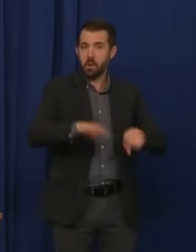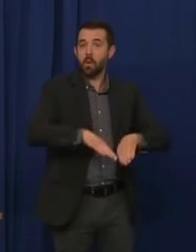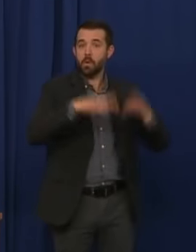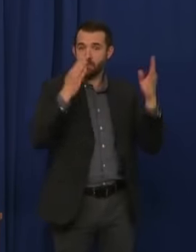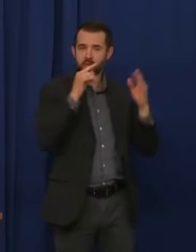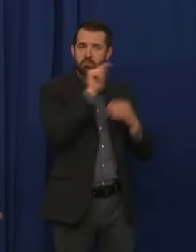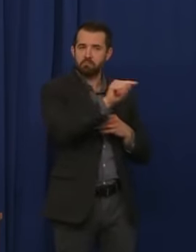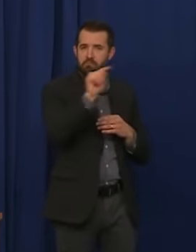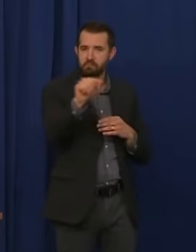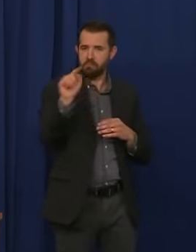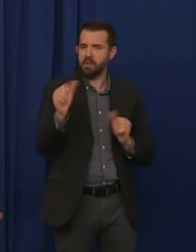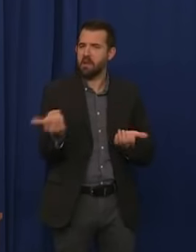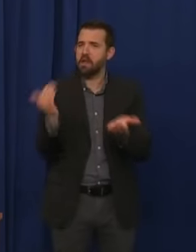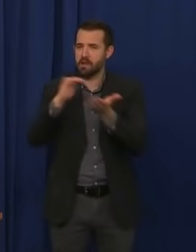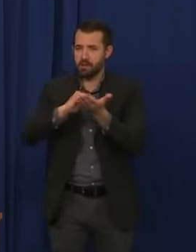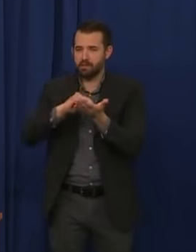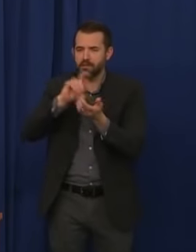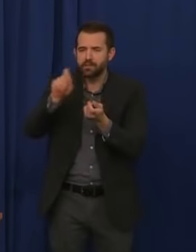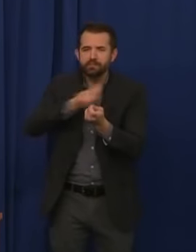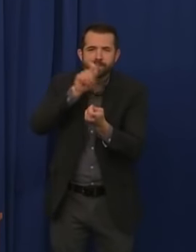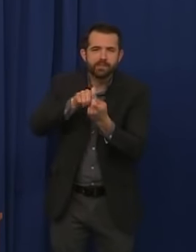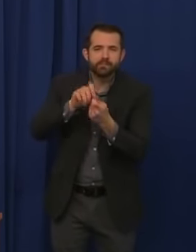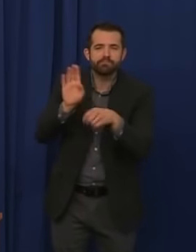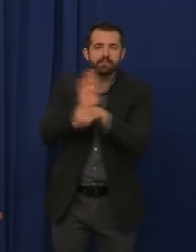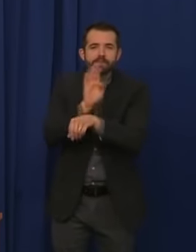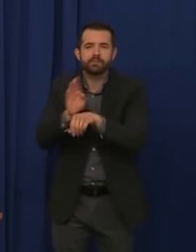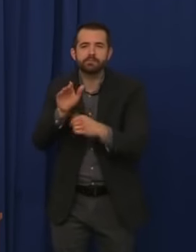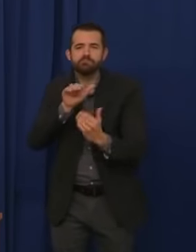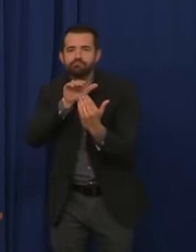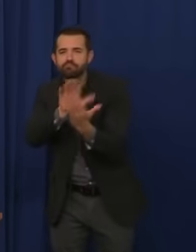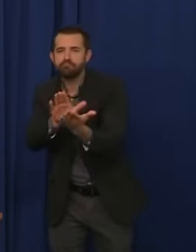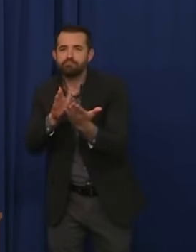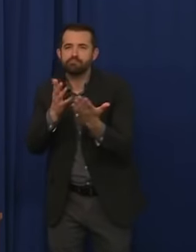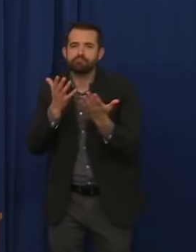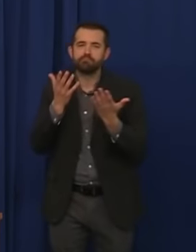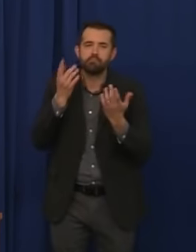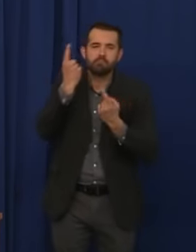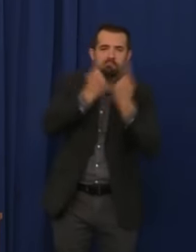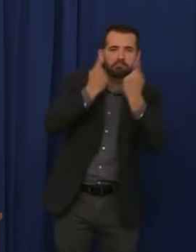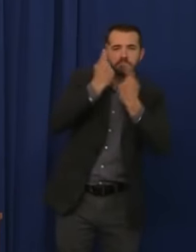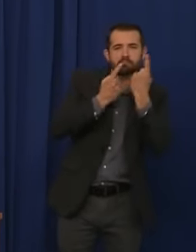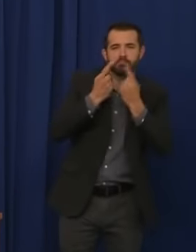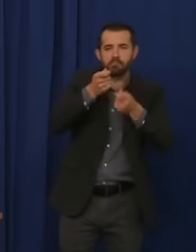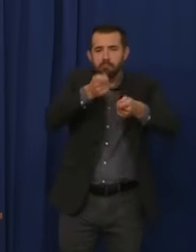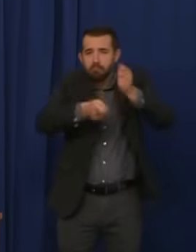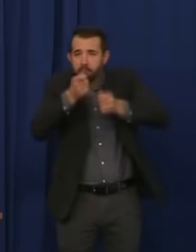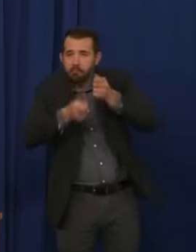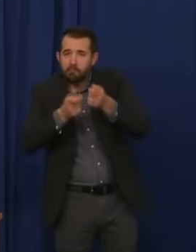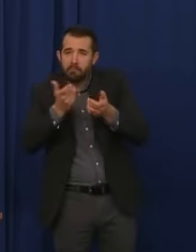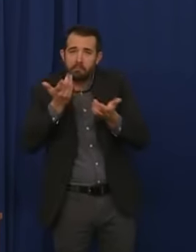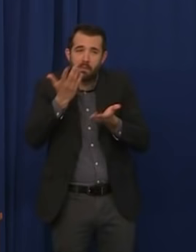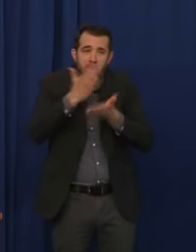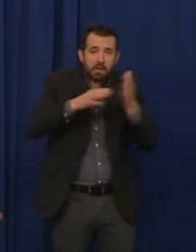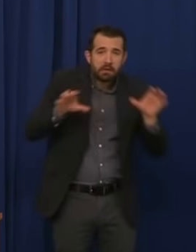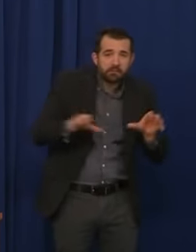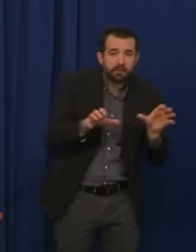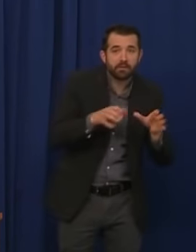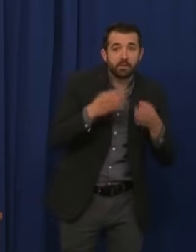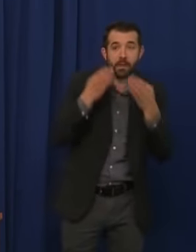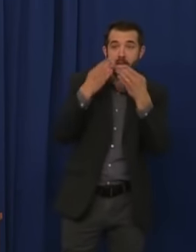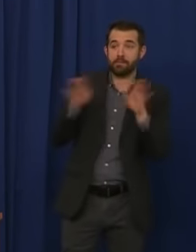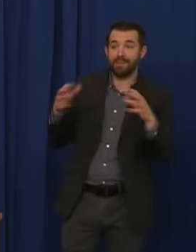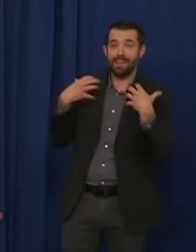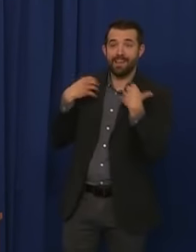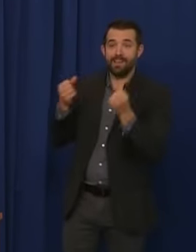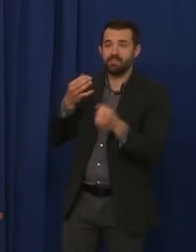practices, considering modifications to activities, and consulting with public health experts to ensure